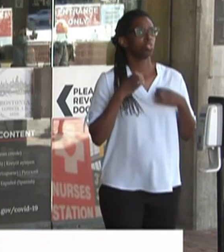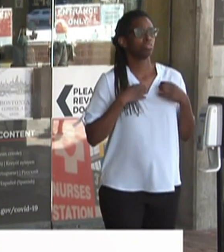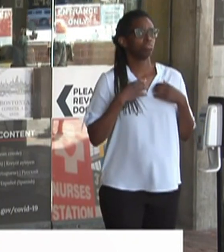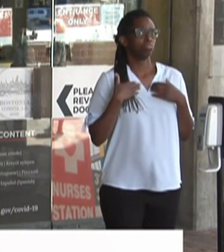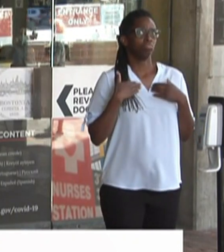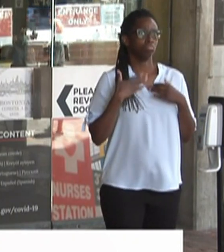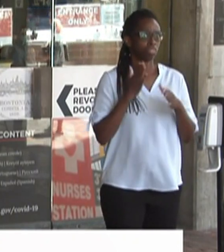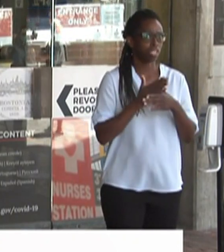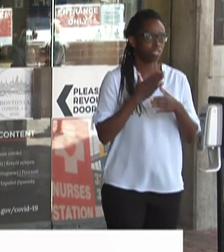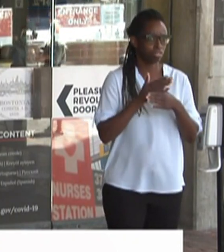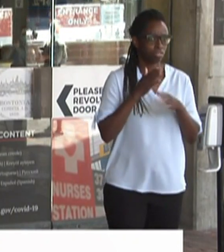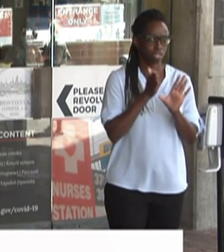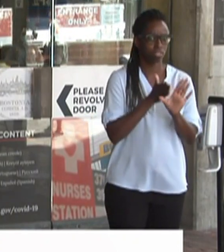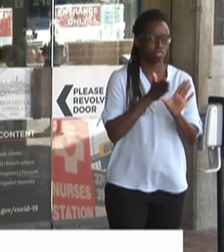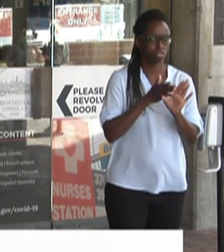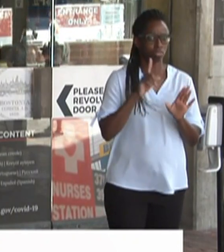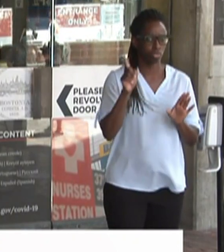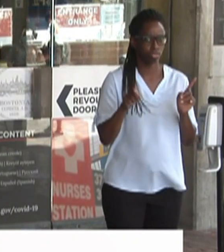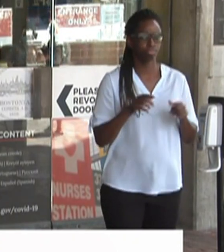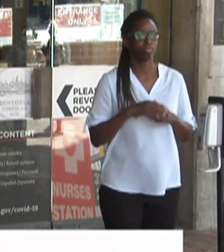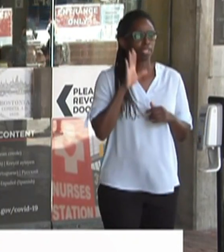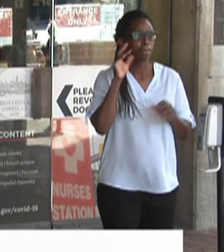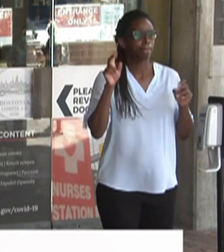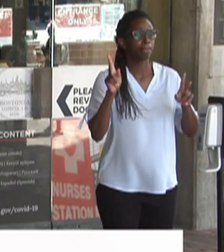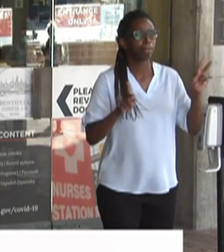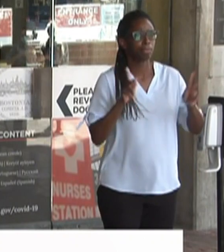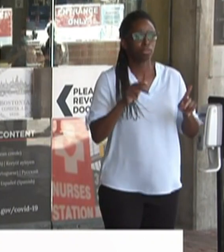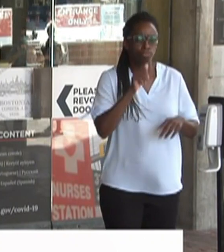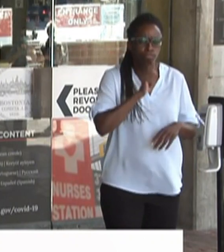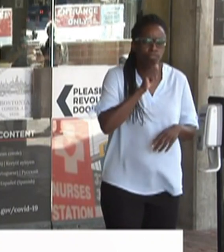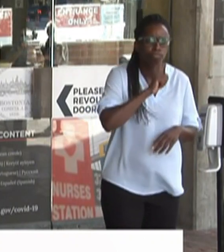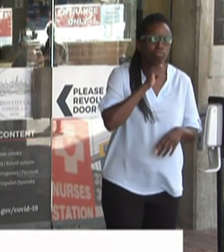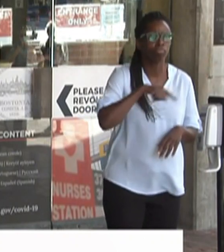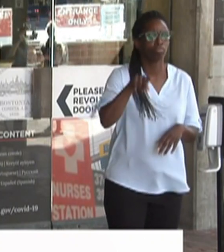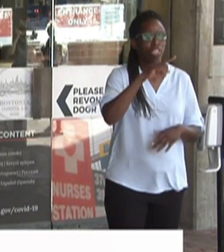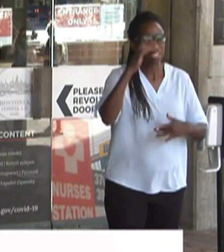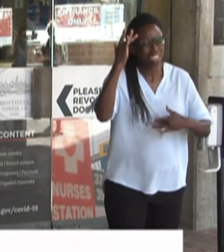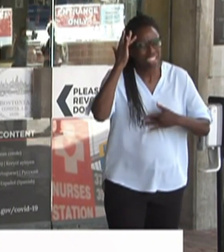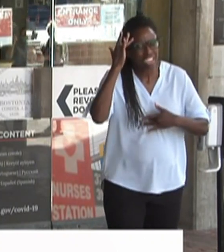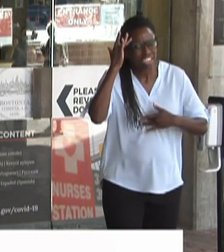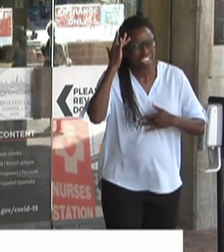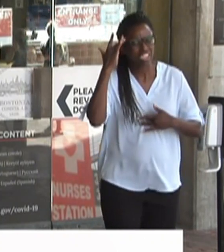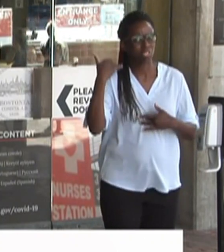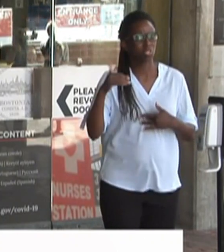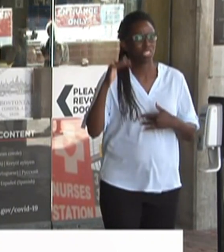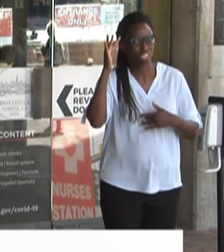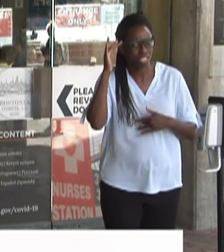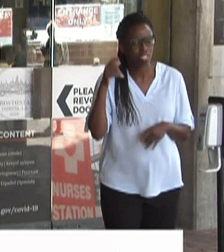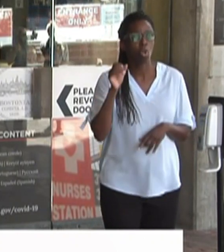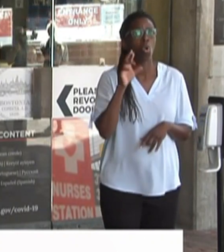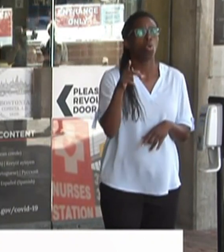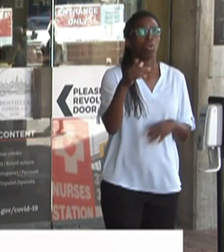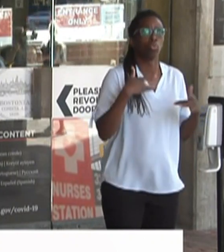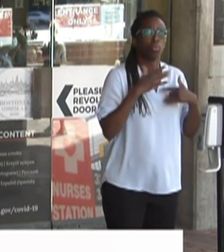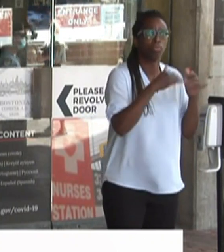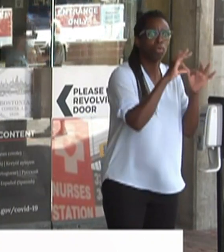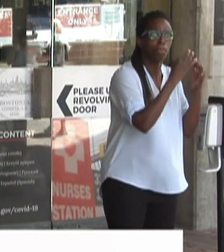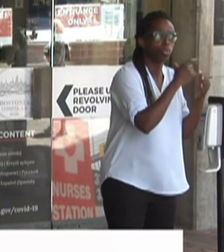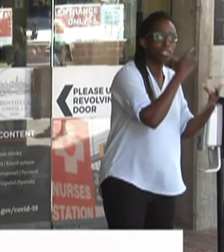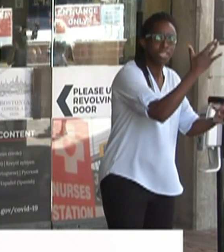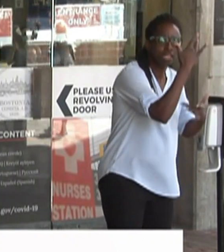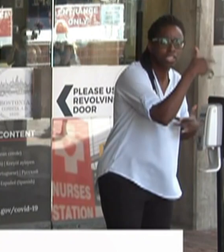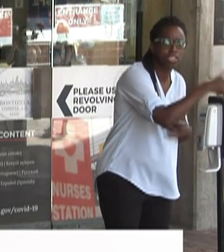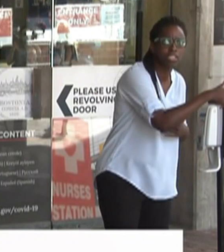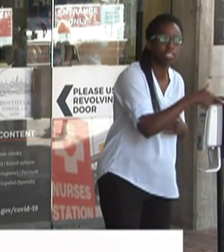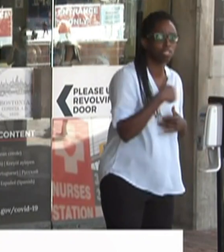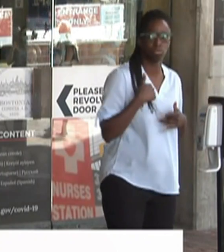in themselves or with their loved ones, fear of COVID, Many people have anxiety or anxious around